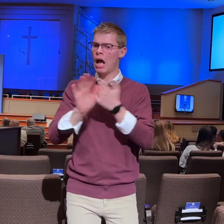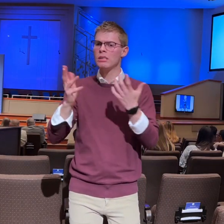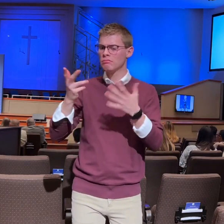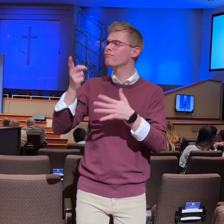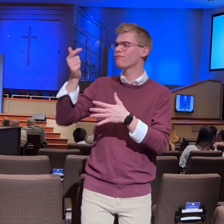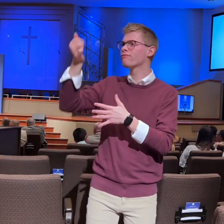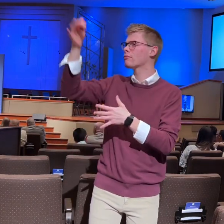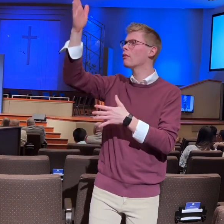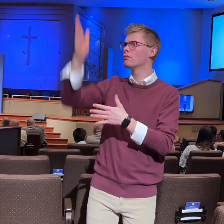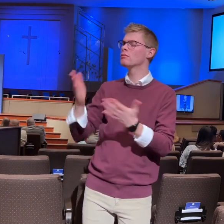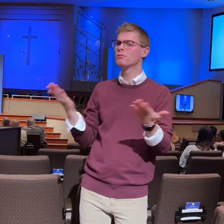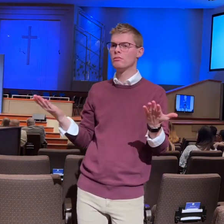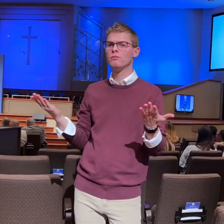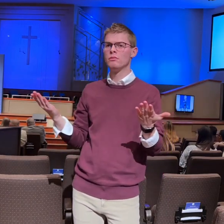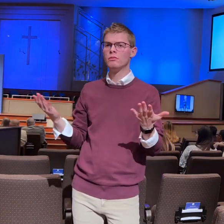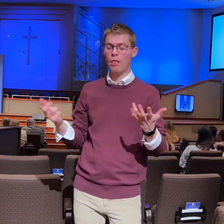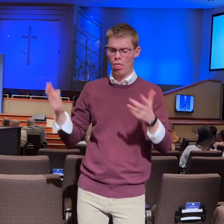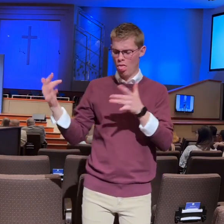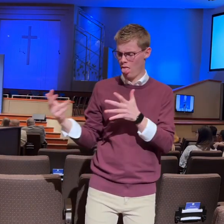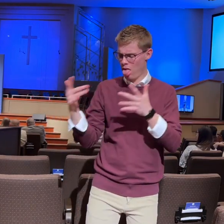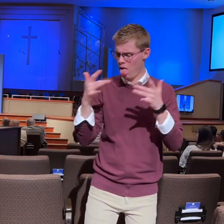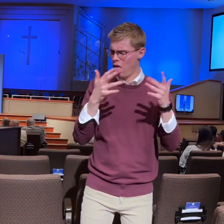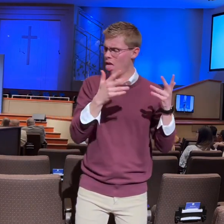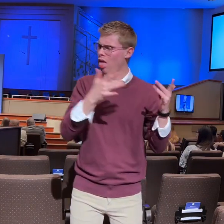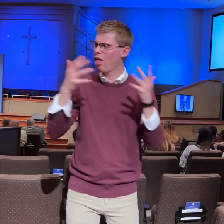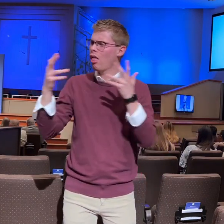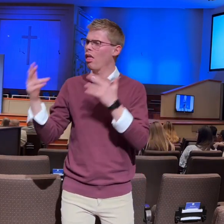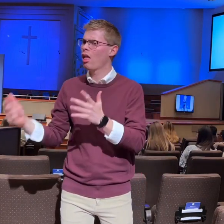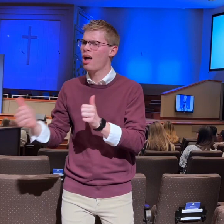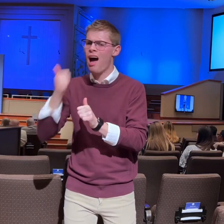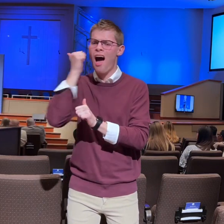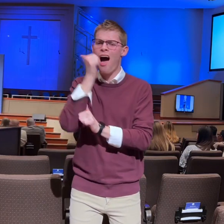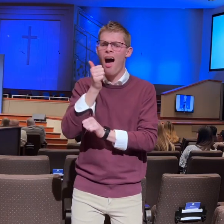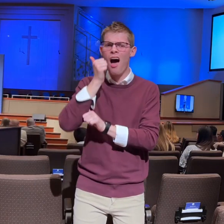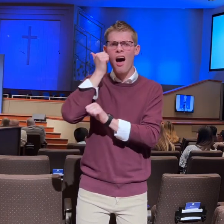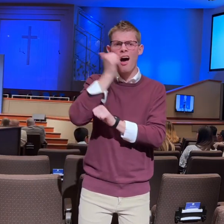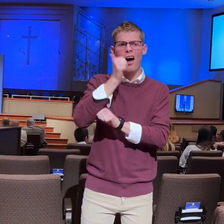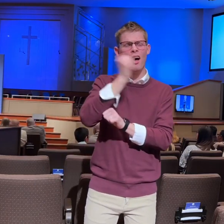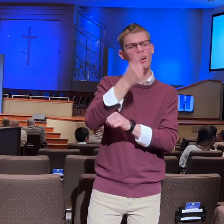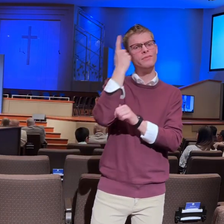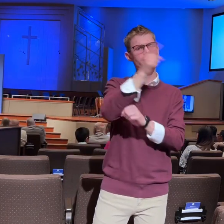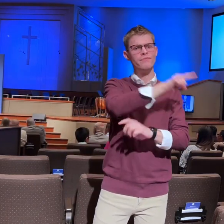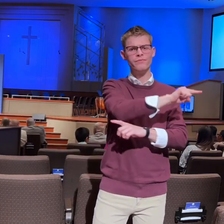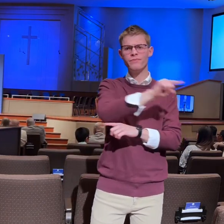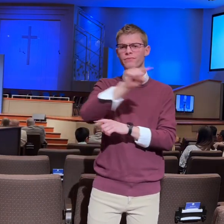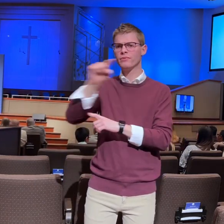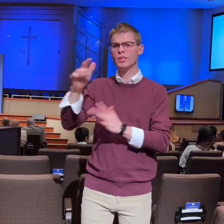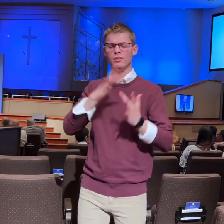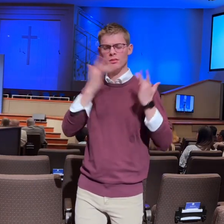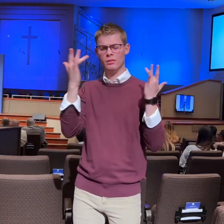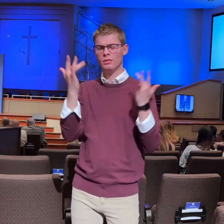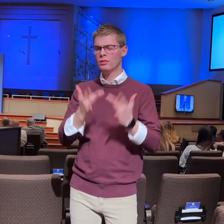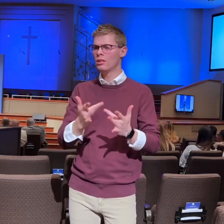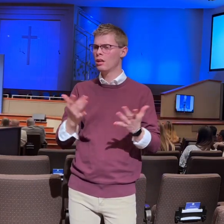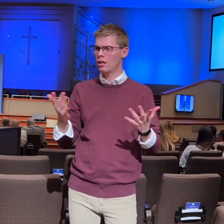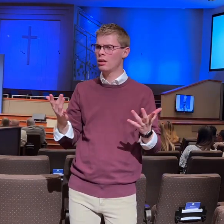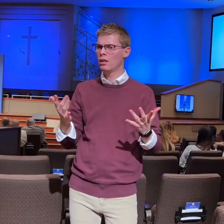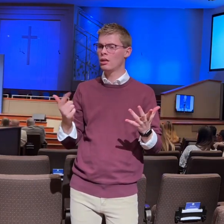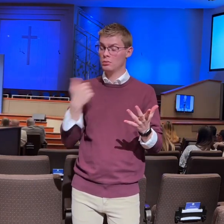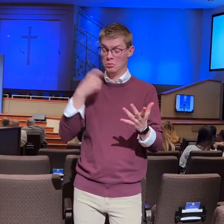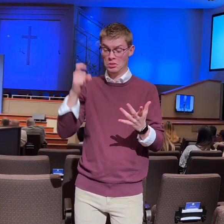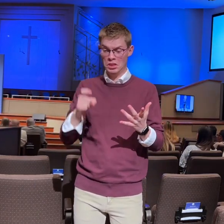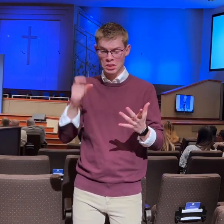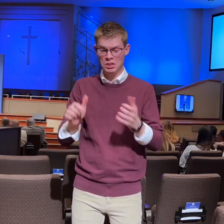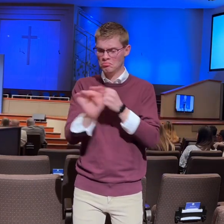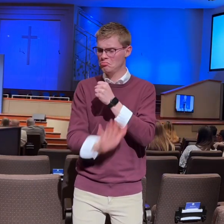mind. There's a battle for your spiritual heart. There is a battle every single day, and we must put on the armor of God if we're going to